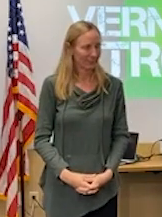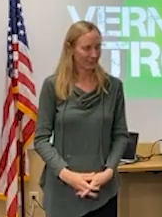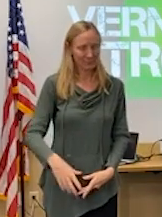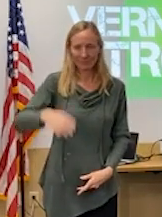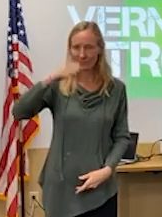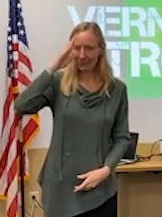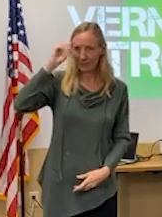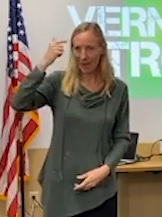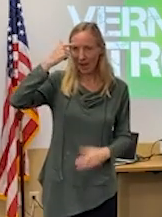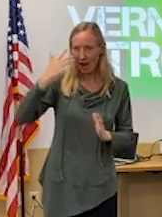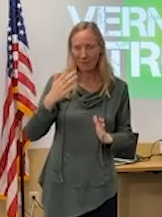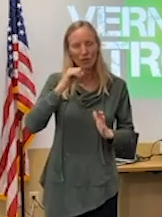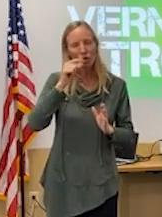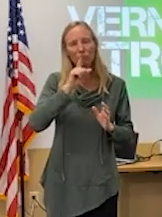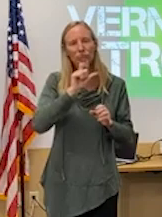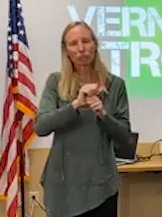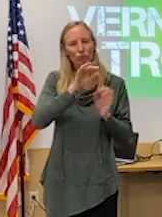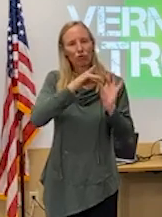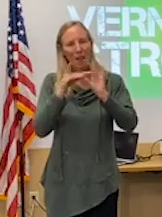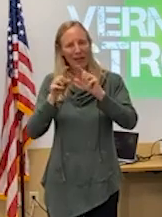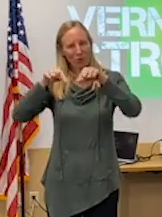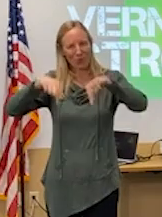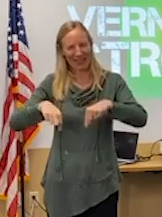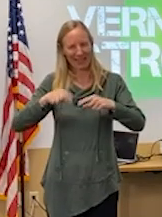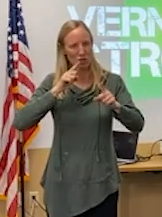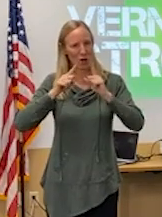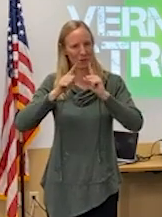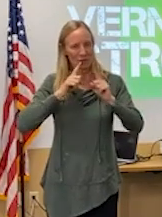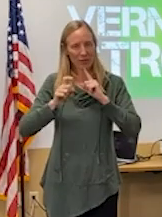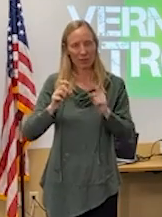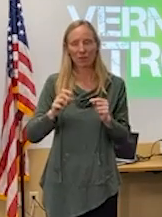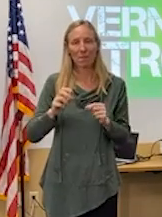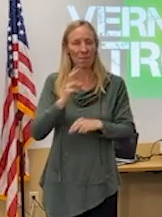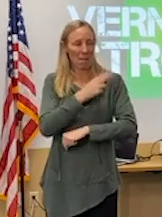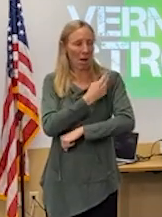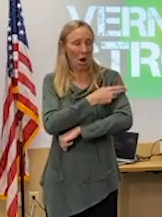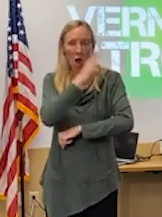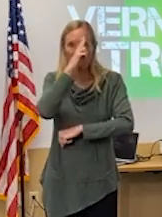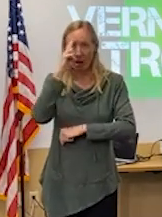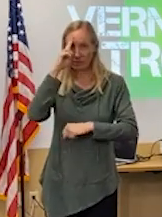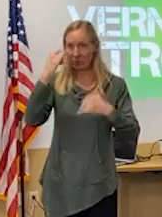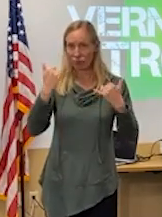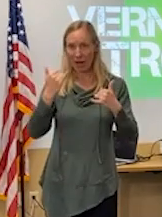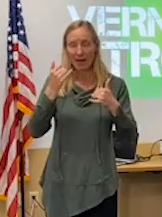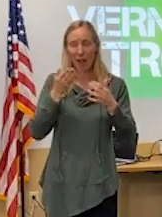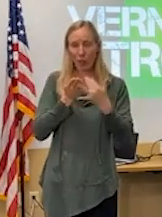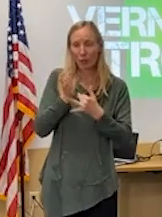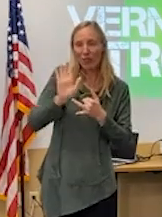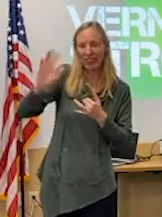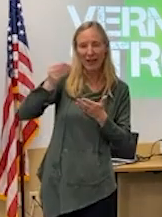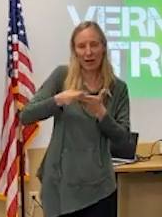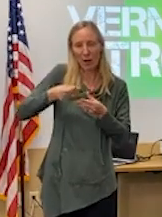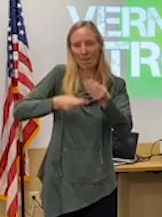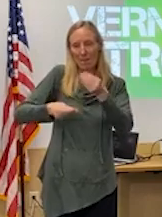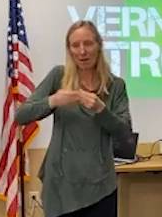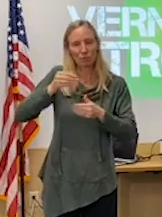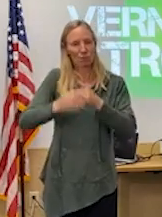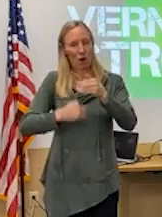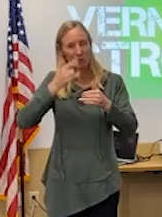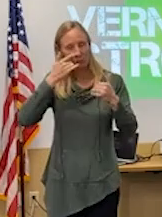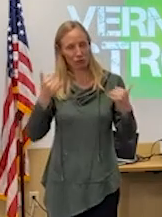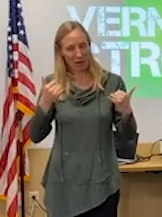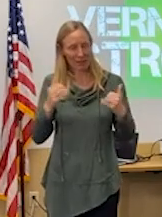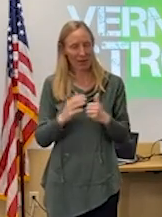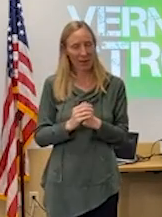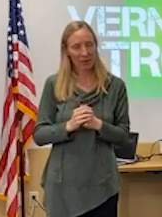Governor, it's sort of not germane to this conversation, but the hospitals are going through their budget process now. And as everyone